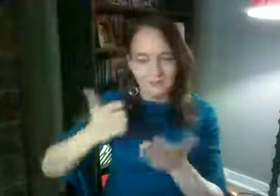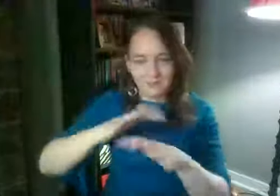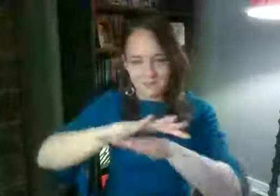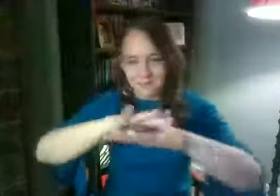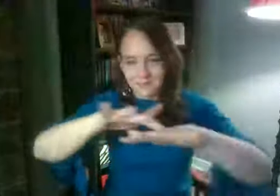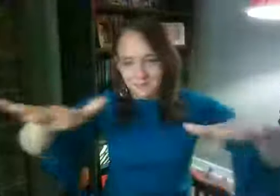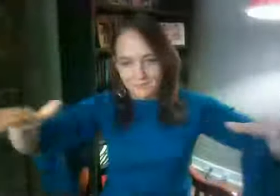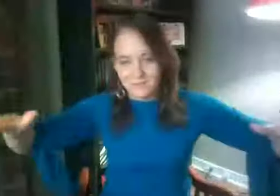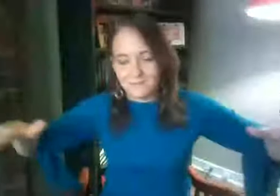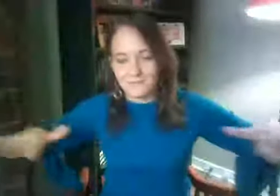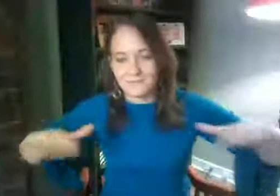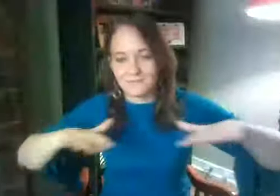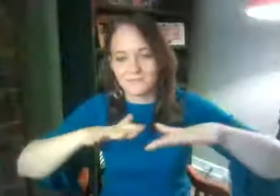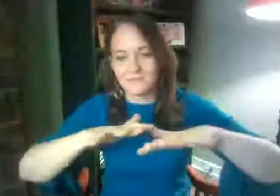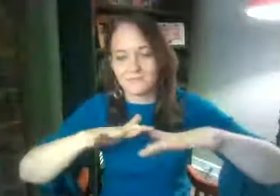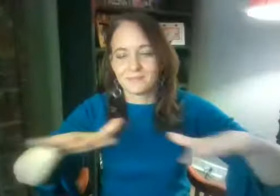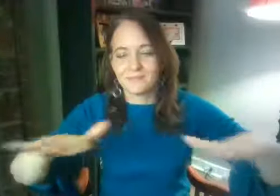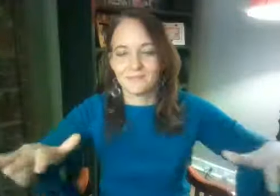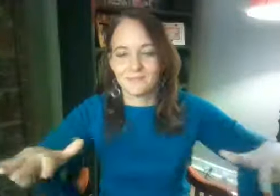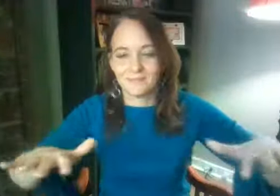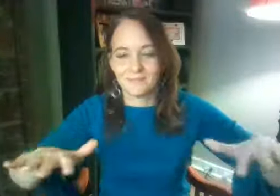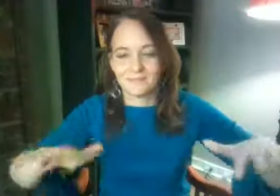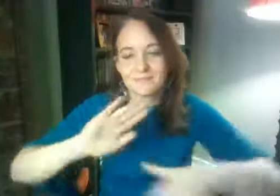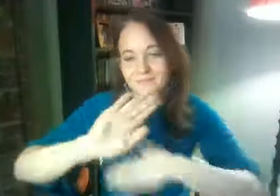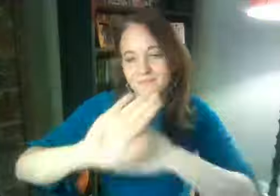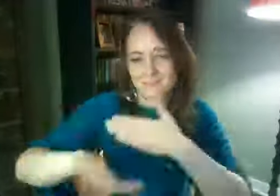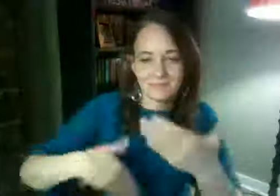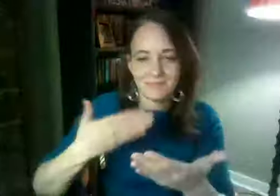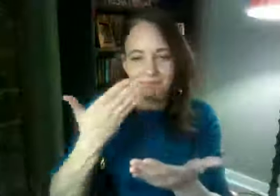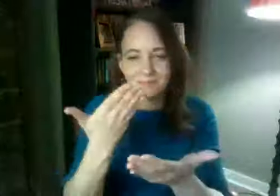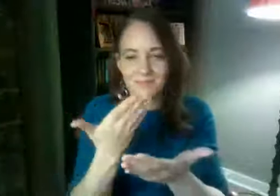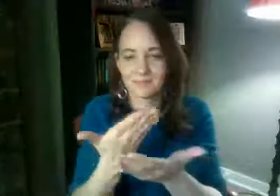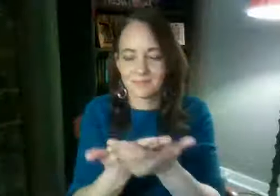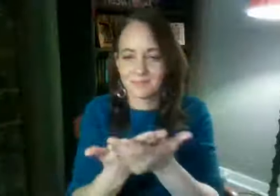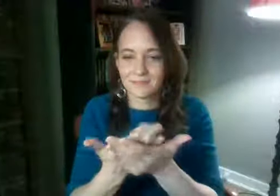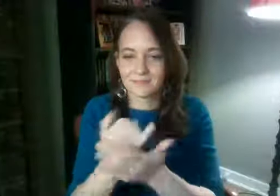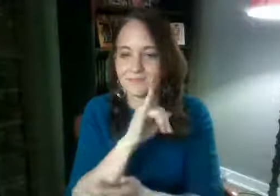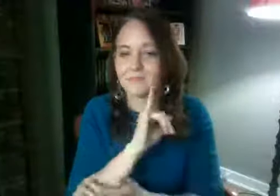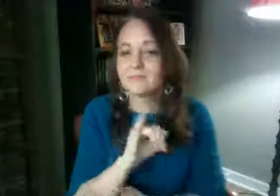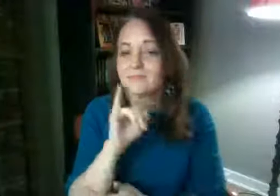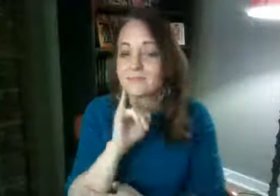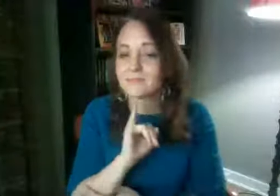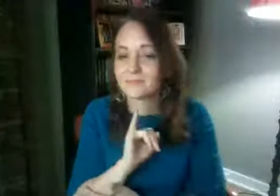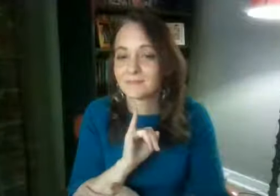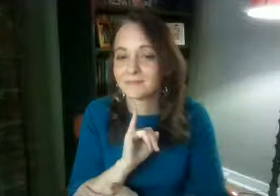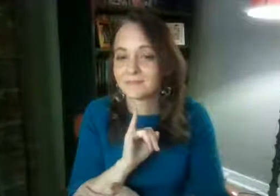Yaseh shalom aleinu ve'al kol